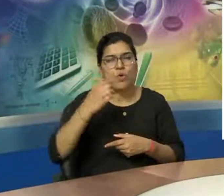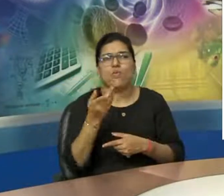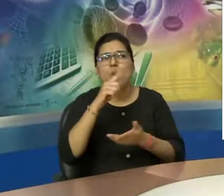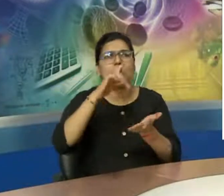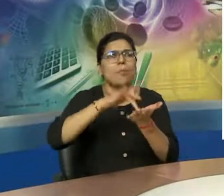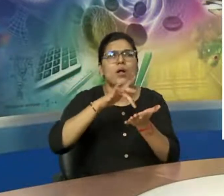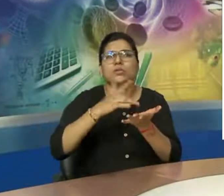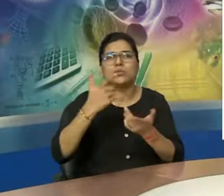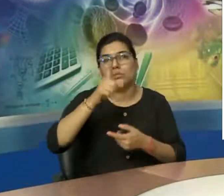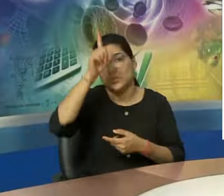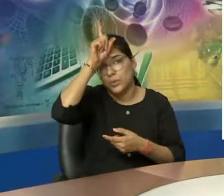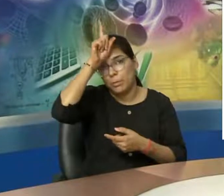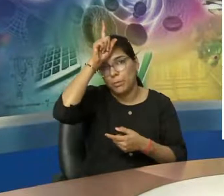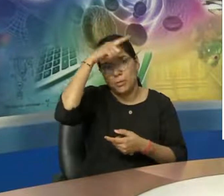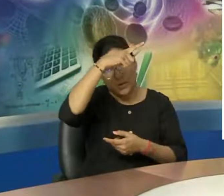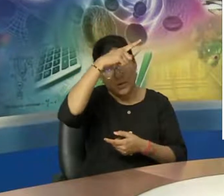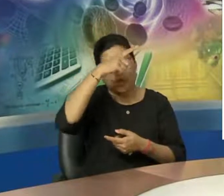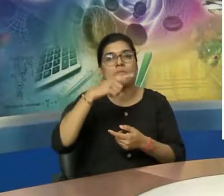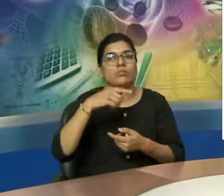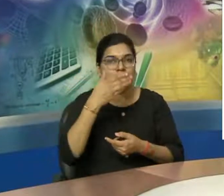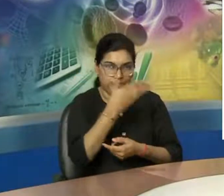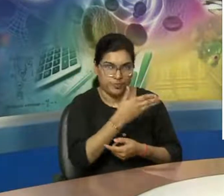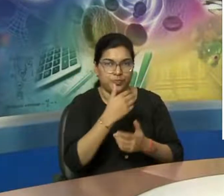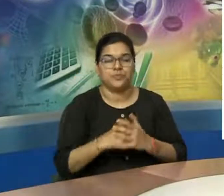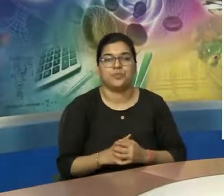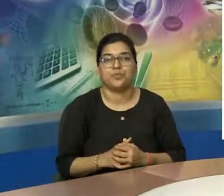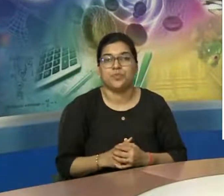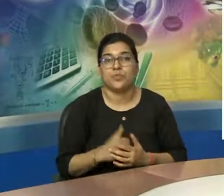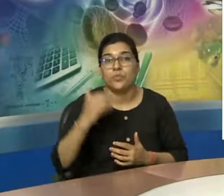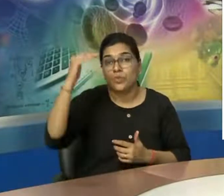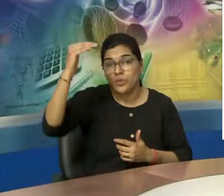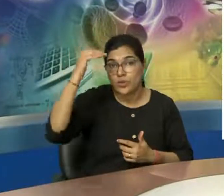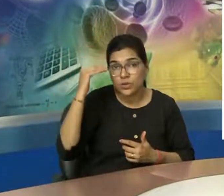Ernst Haeckel. He was from Germany.